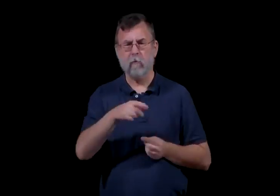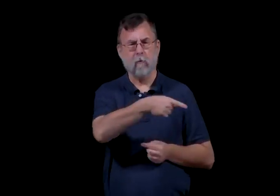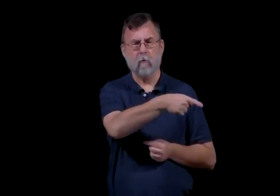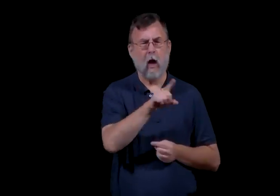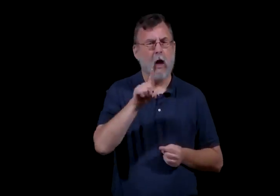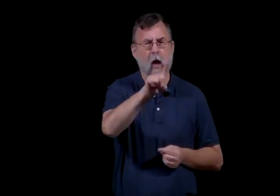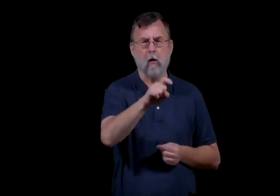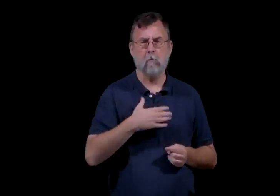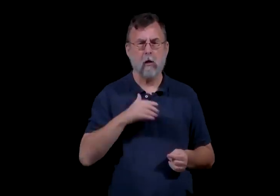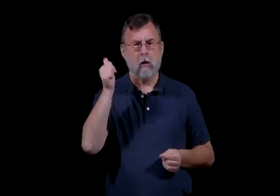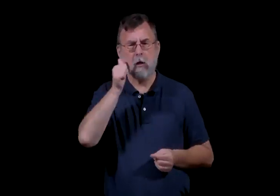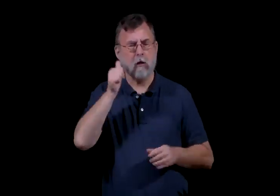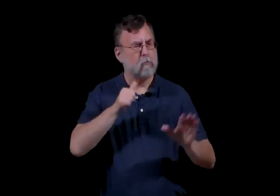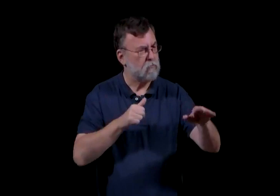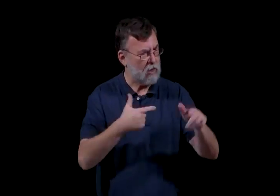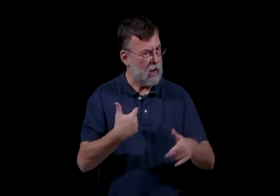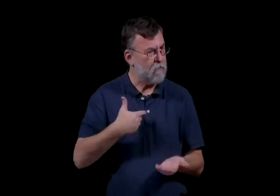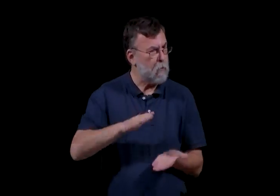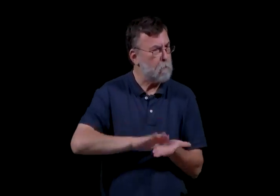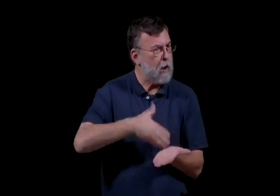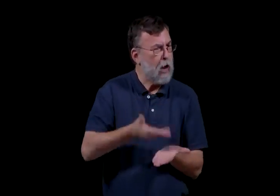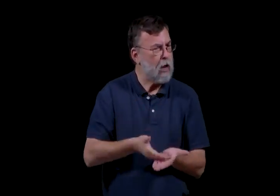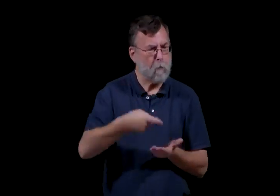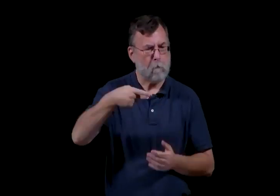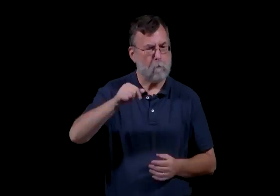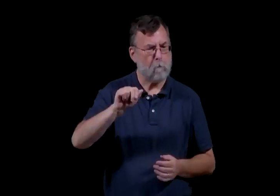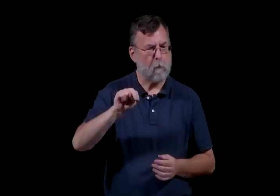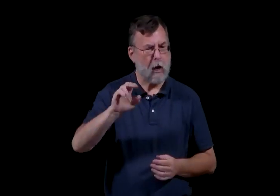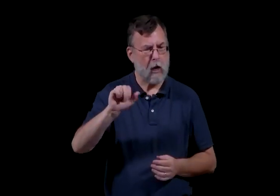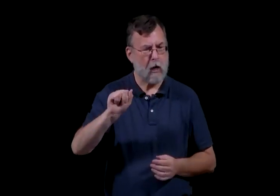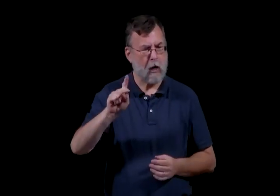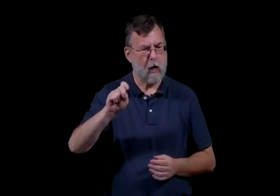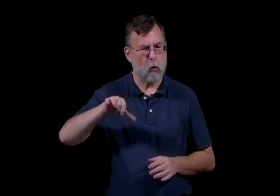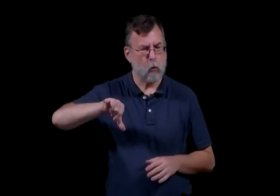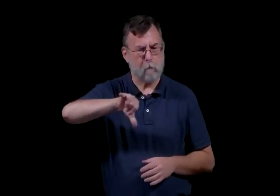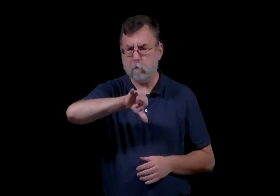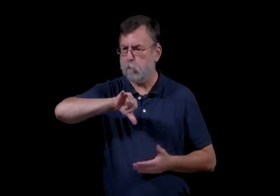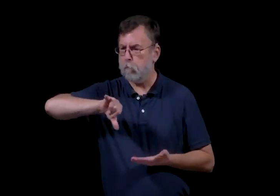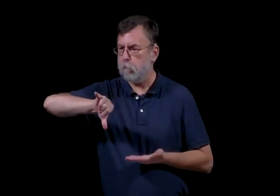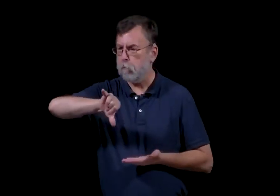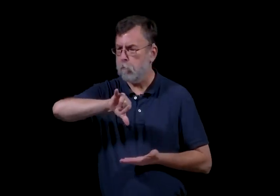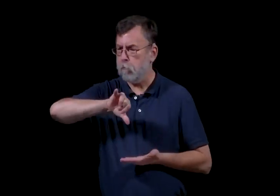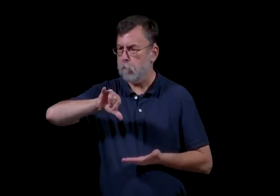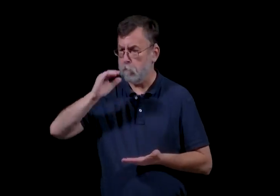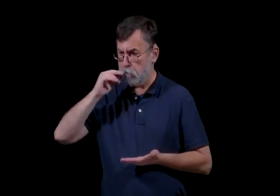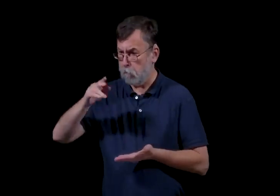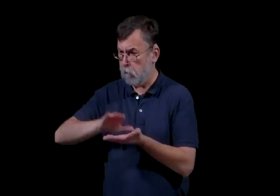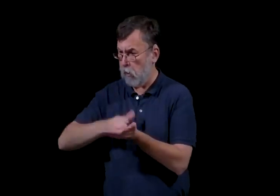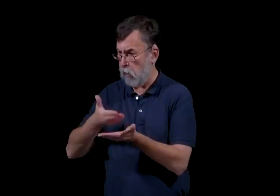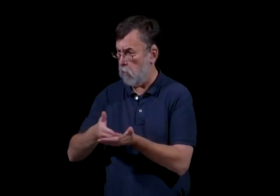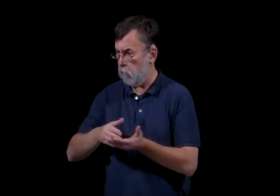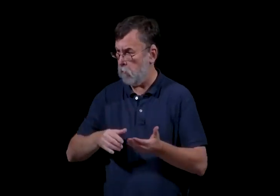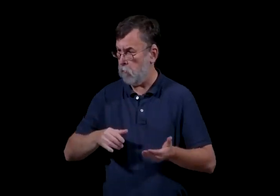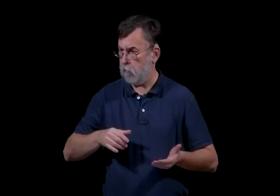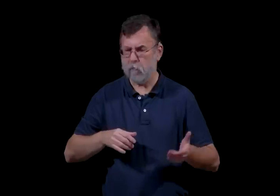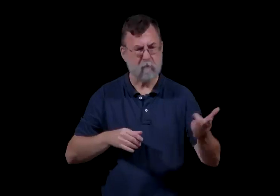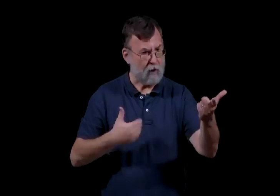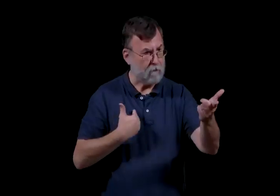oil. So I asked my aunt if she had pancake oil, you know, where you fry pancakes